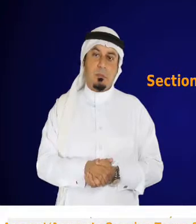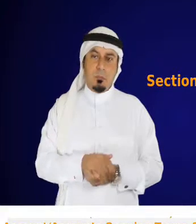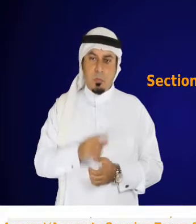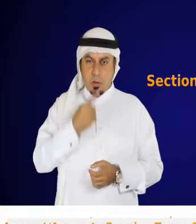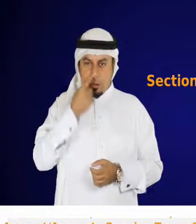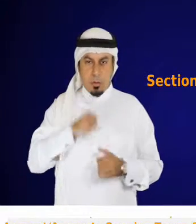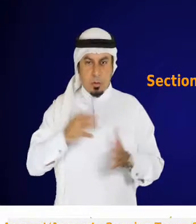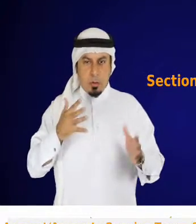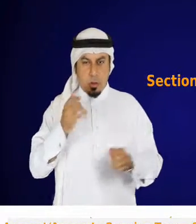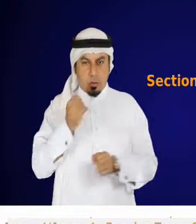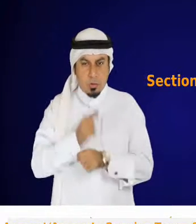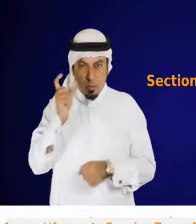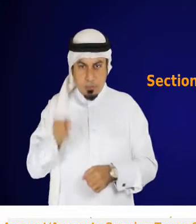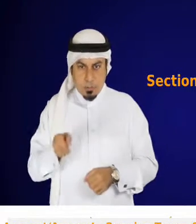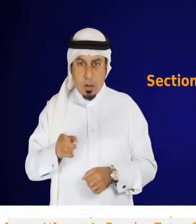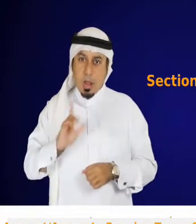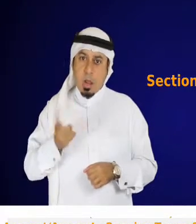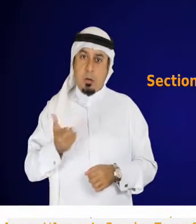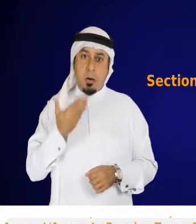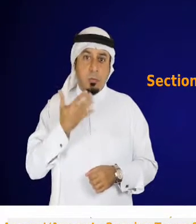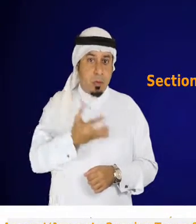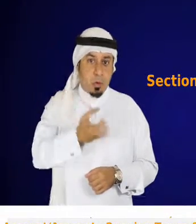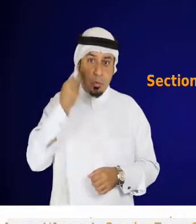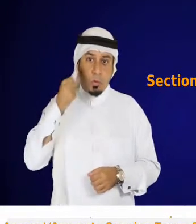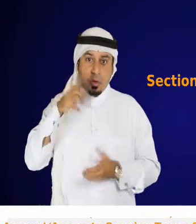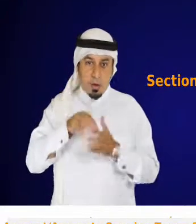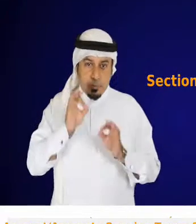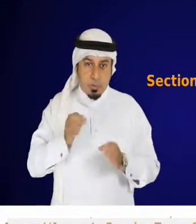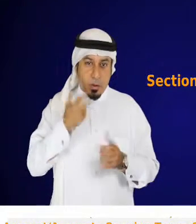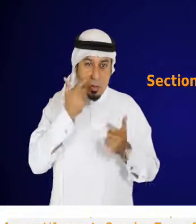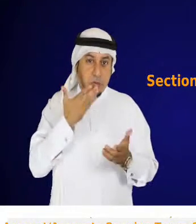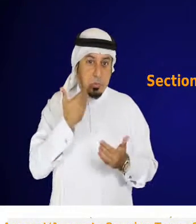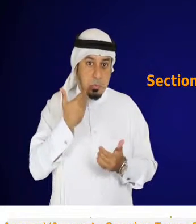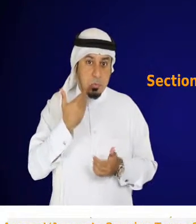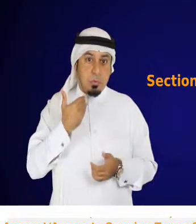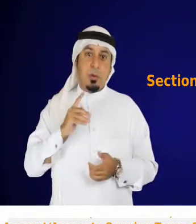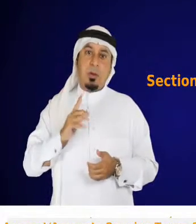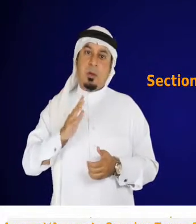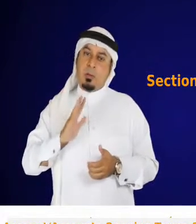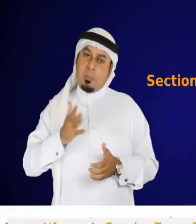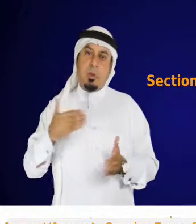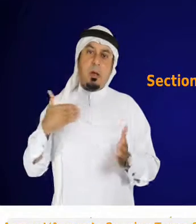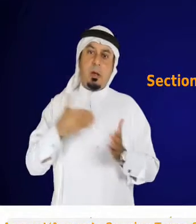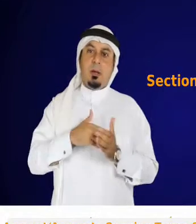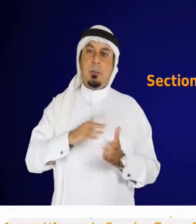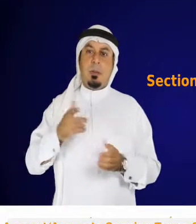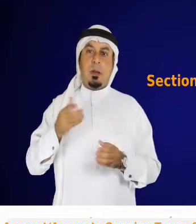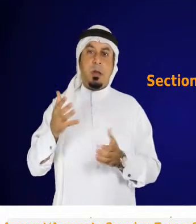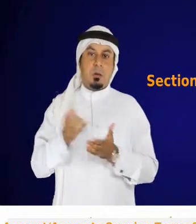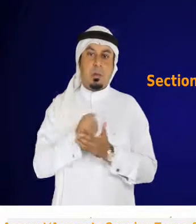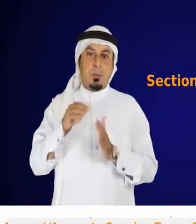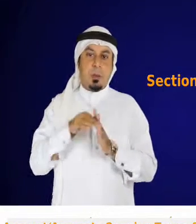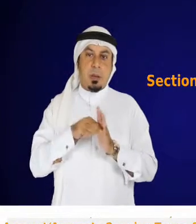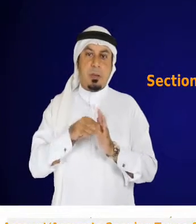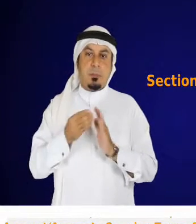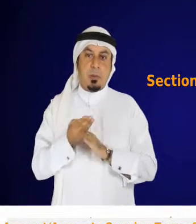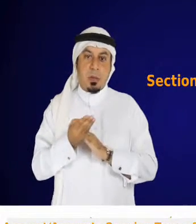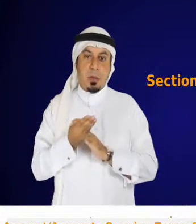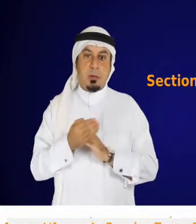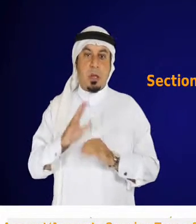B. Due to customer negligence and failure to be cautious enough and another party obtained the details of ATM or